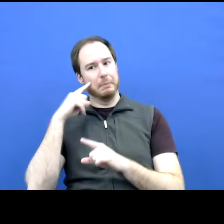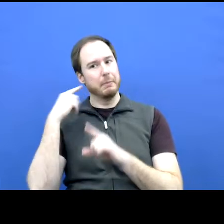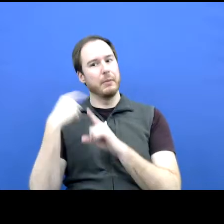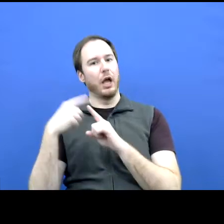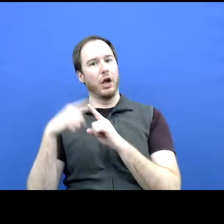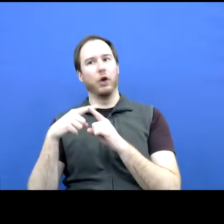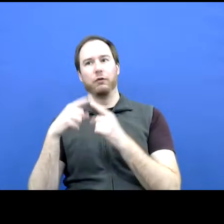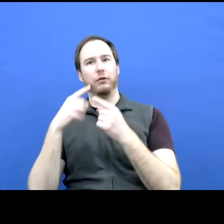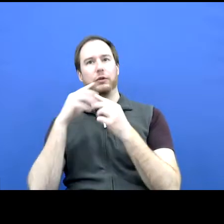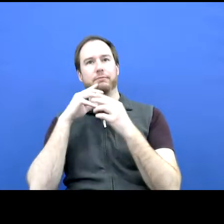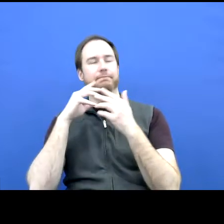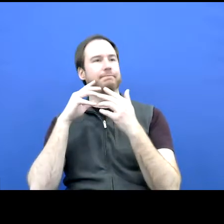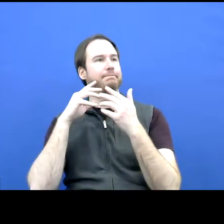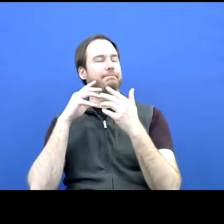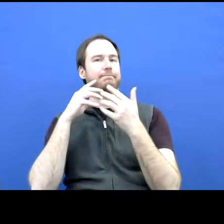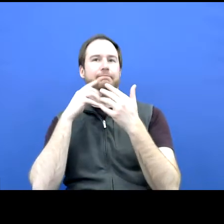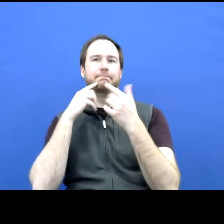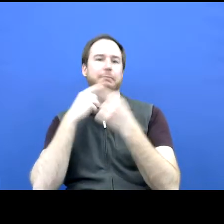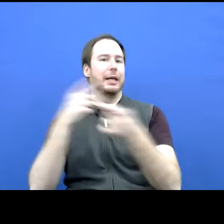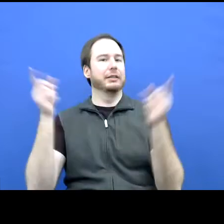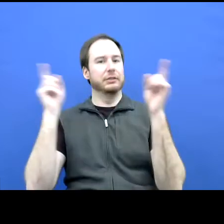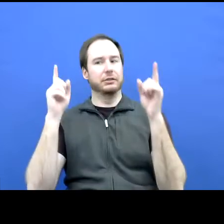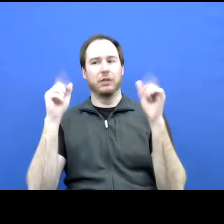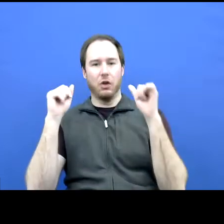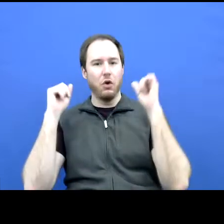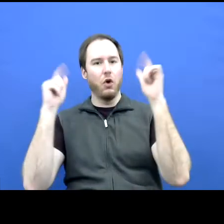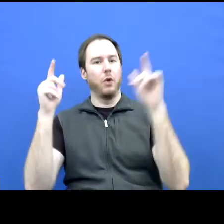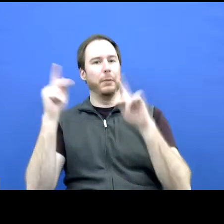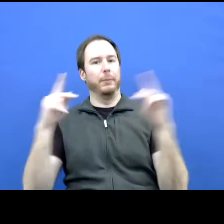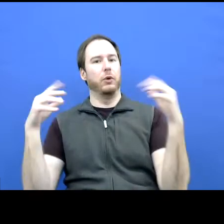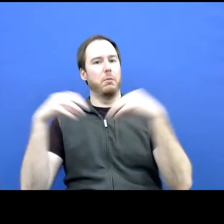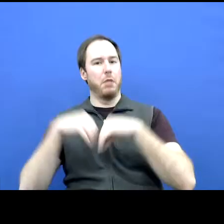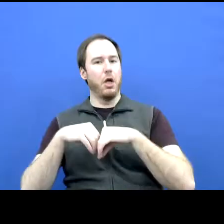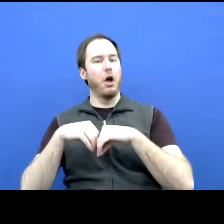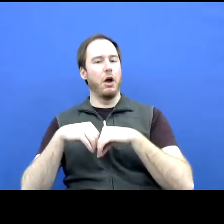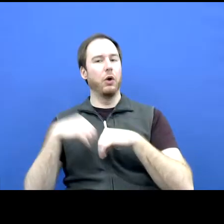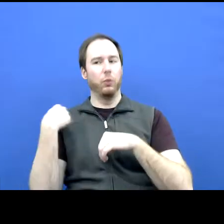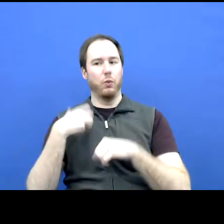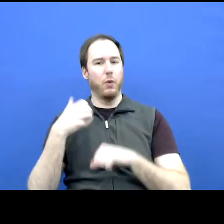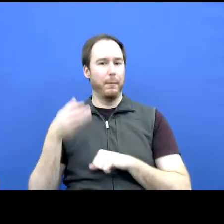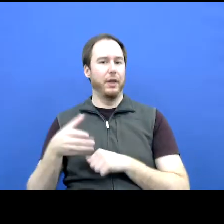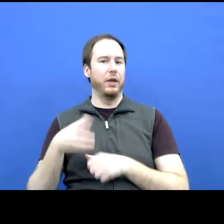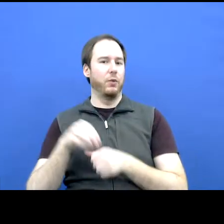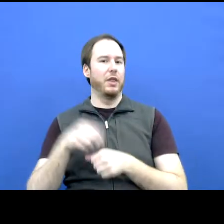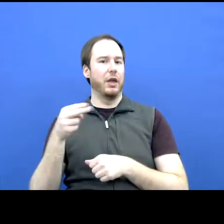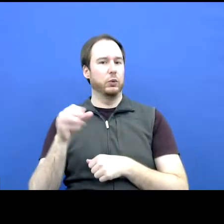belongs. And we will belong in Henrietta. We want to be there.